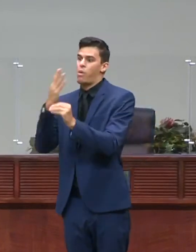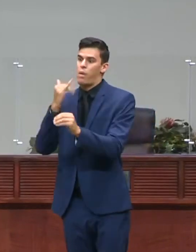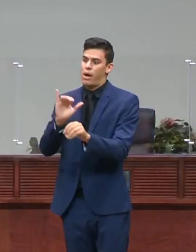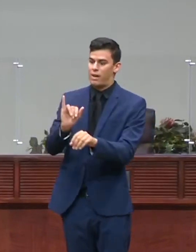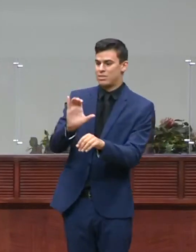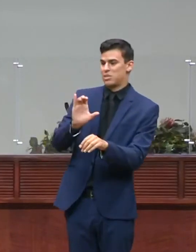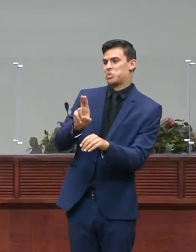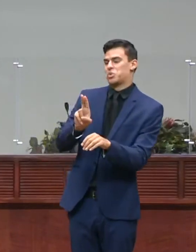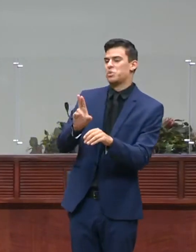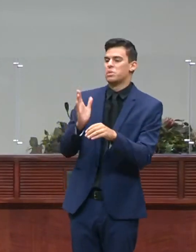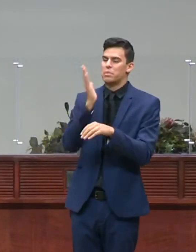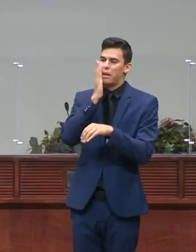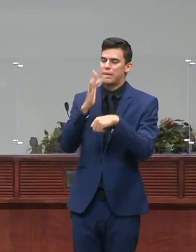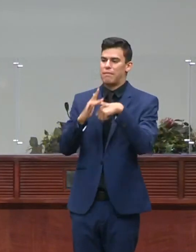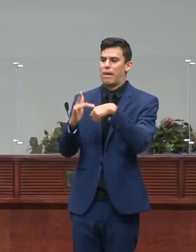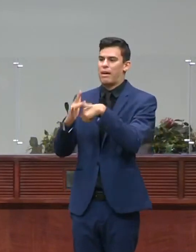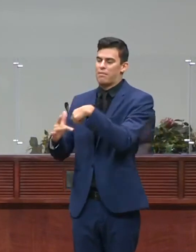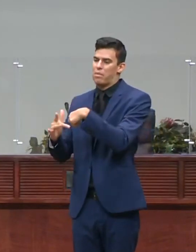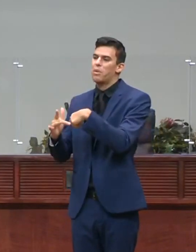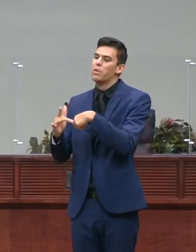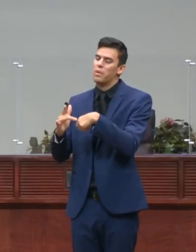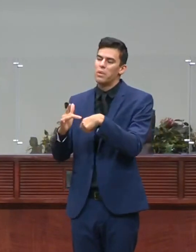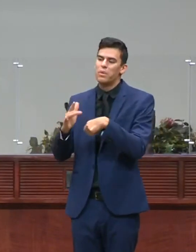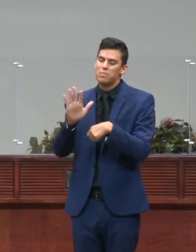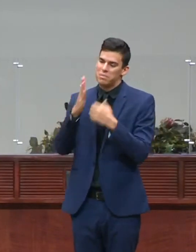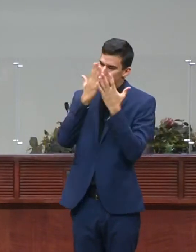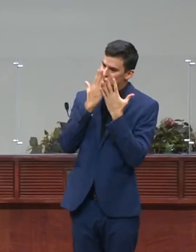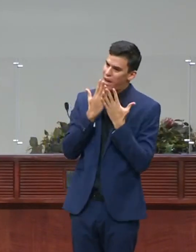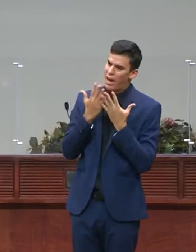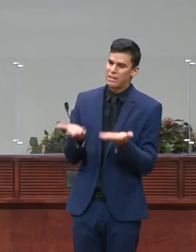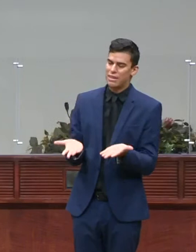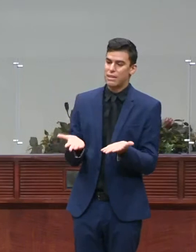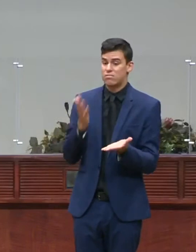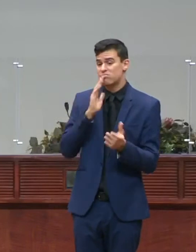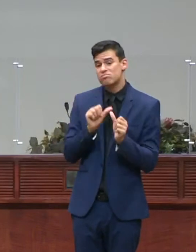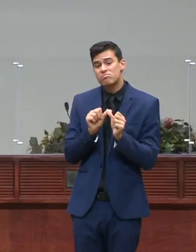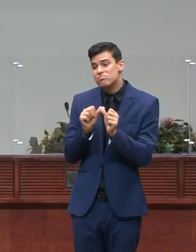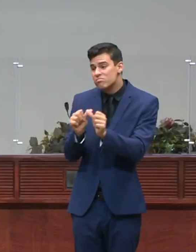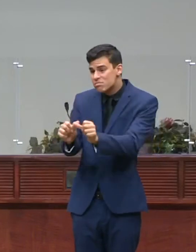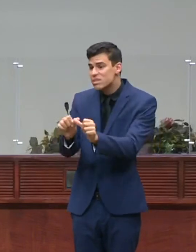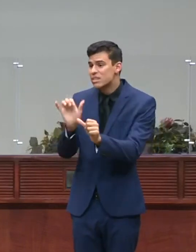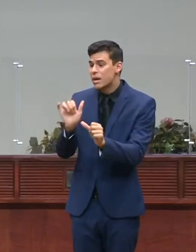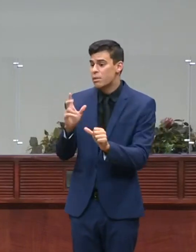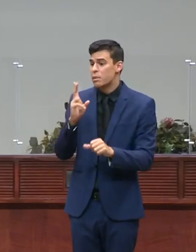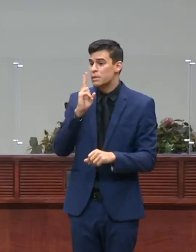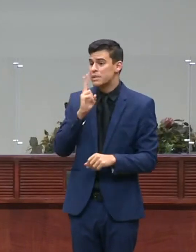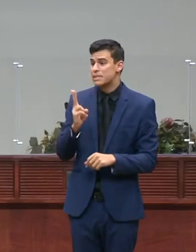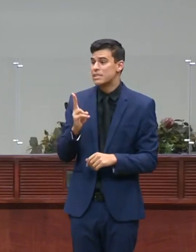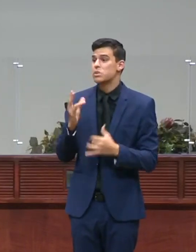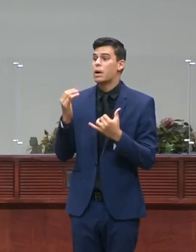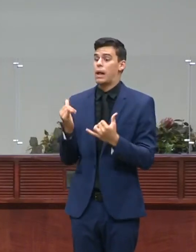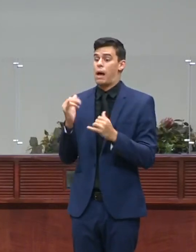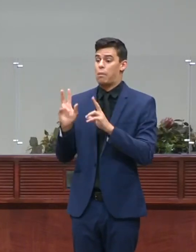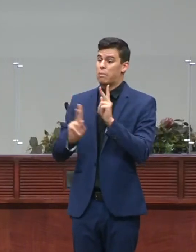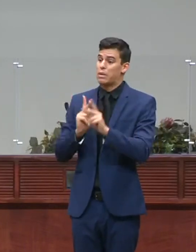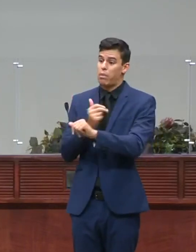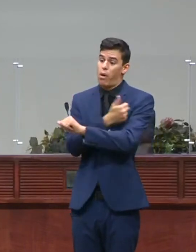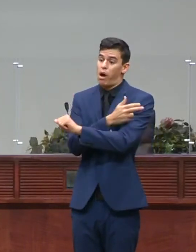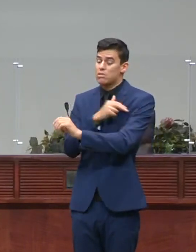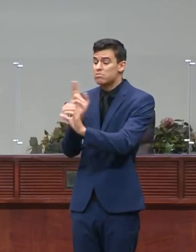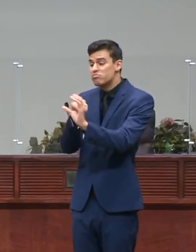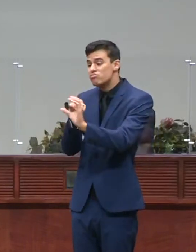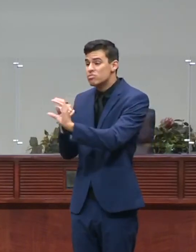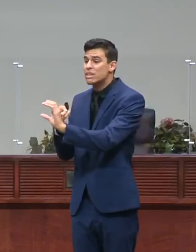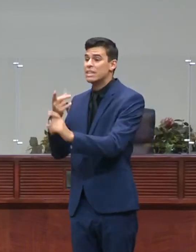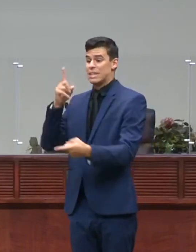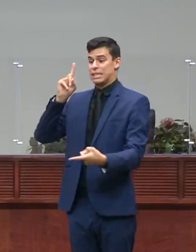sadly, our inventory of bed will increase. And it has contributed to a decrease in the number of hospitalizations in general. So